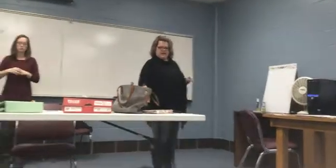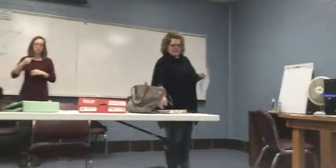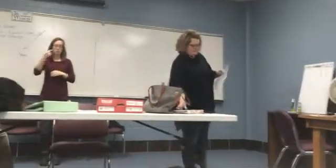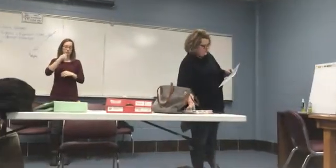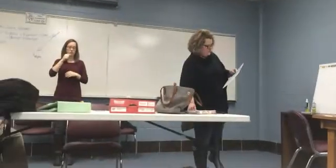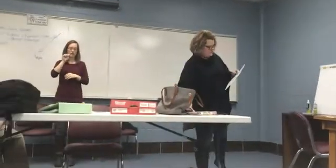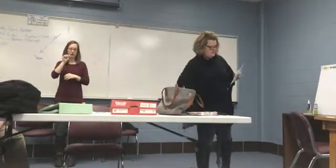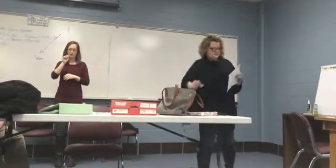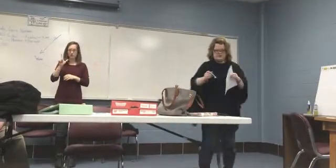of reverse